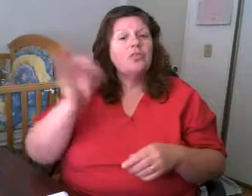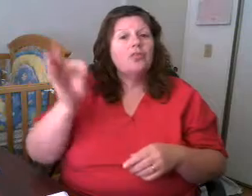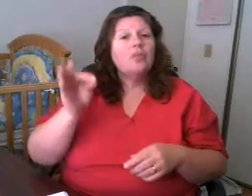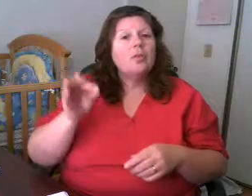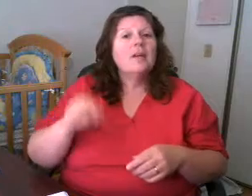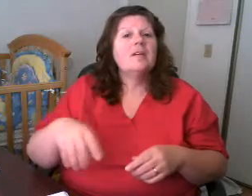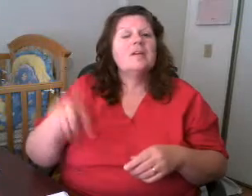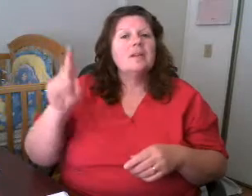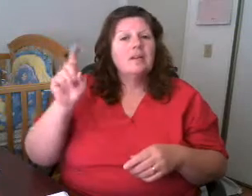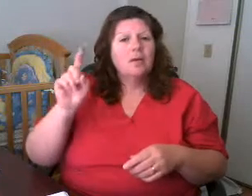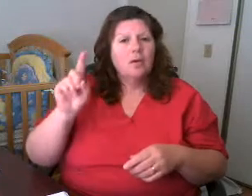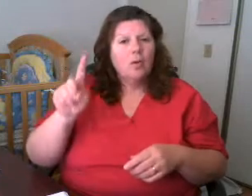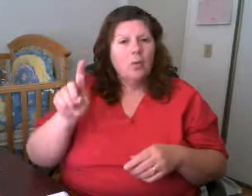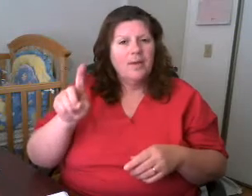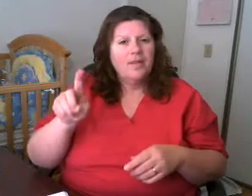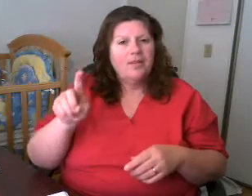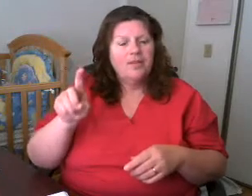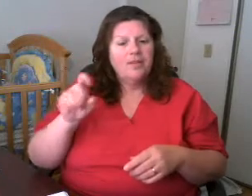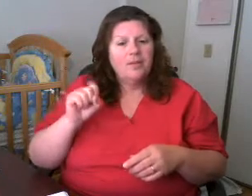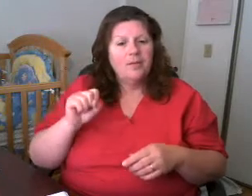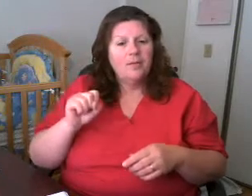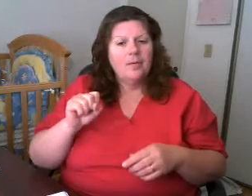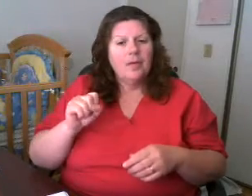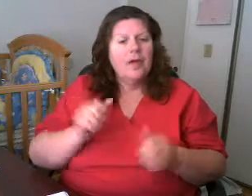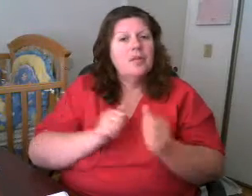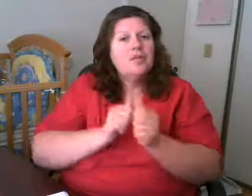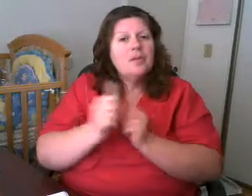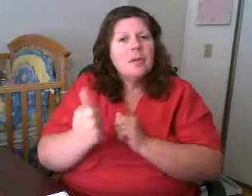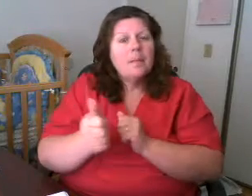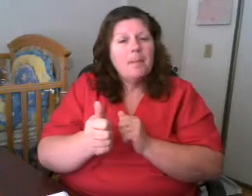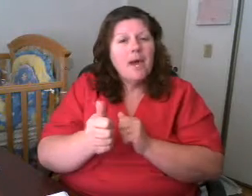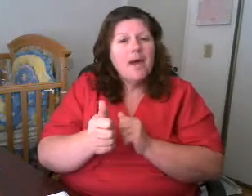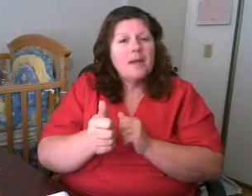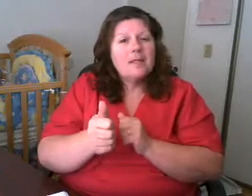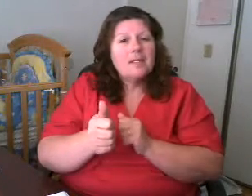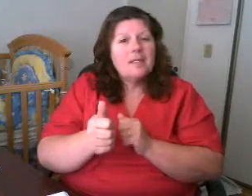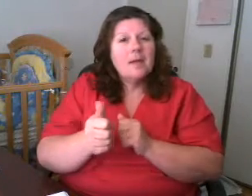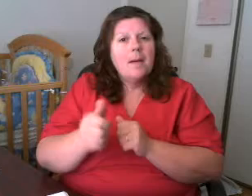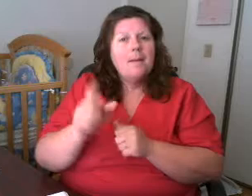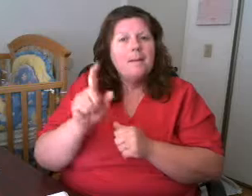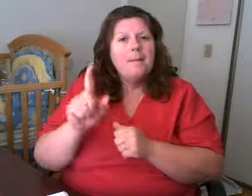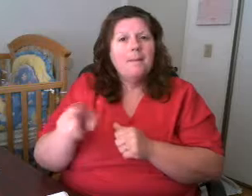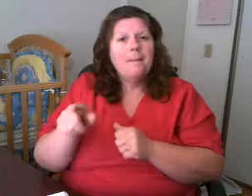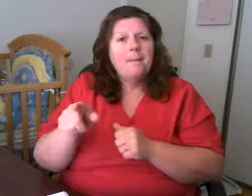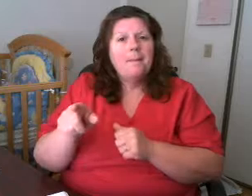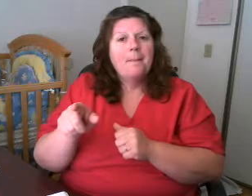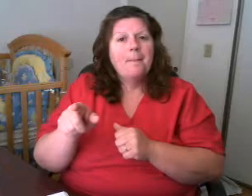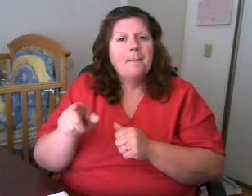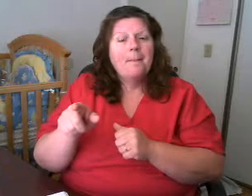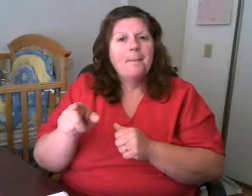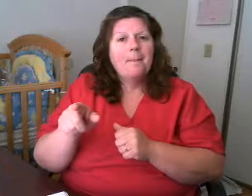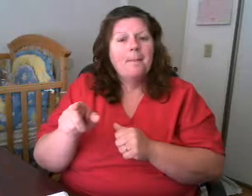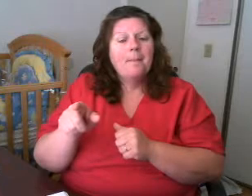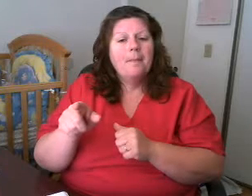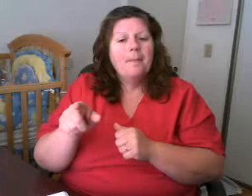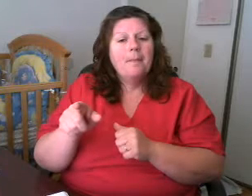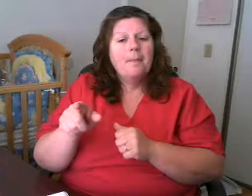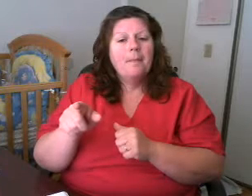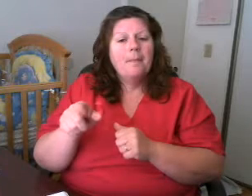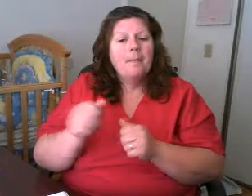To pass the test, you must receive a scaled score of 500 or better. Now,